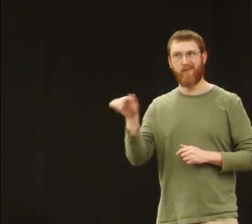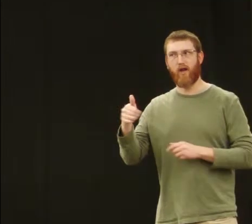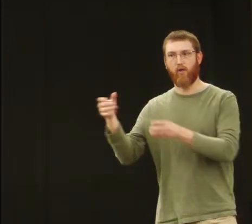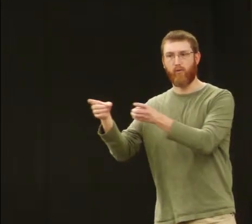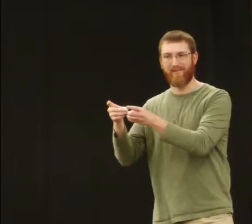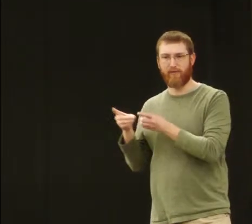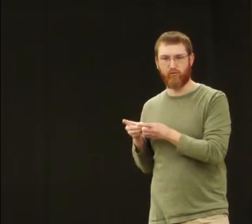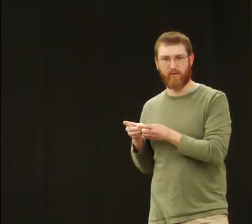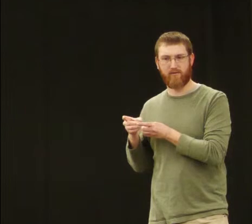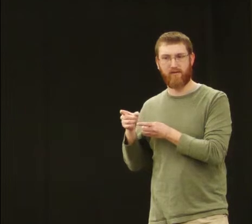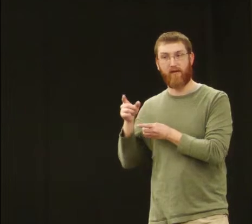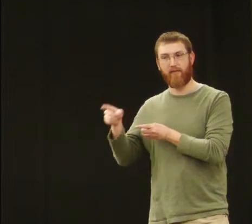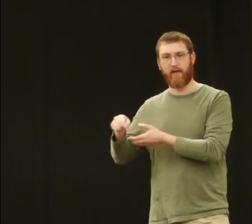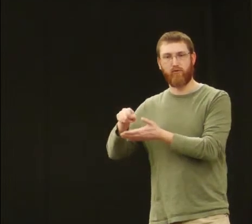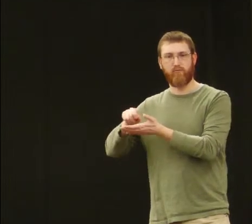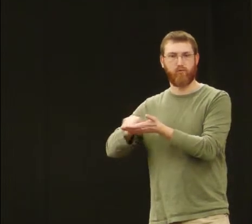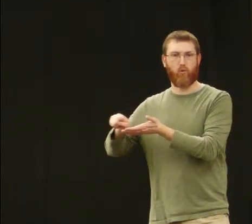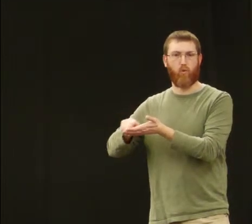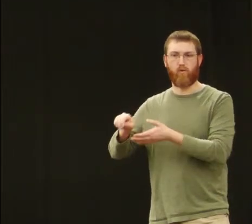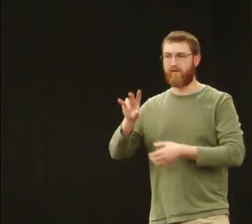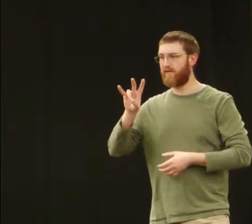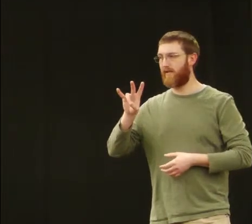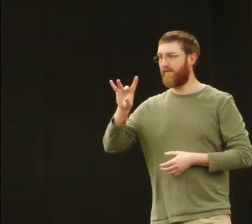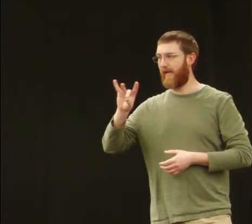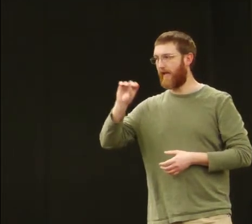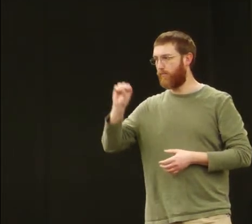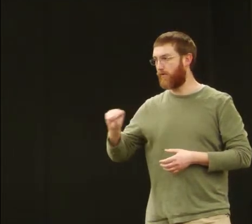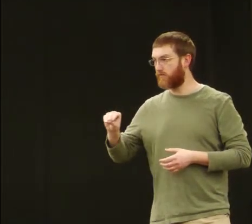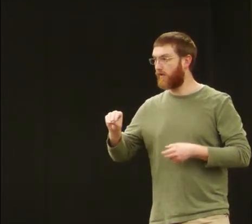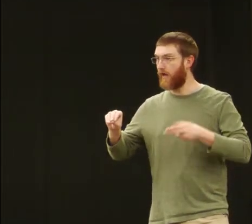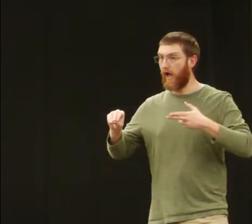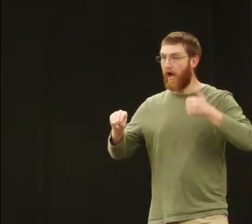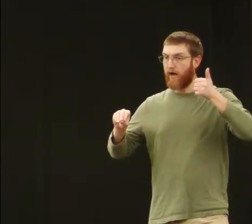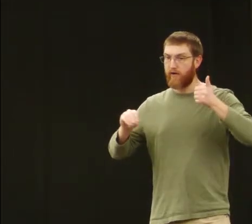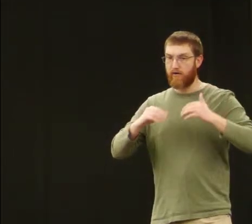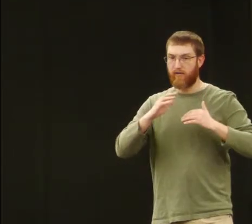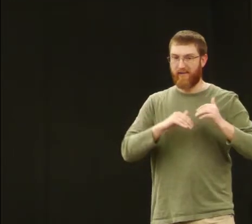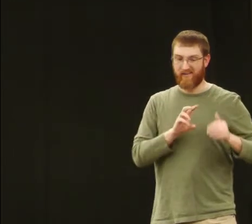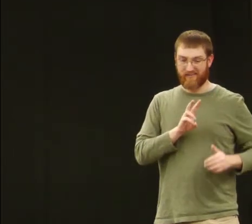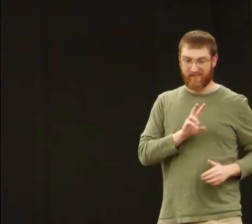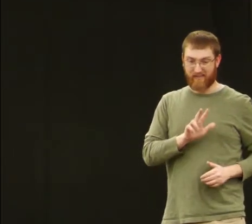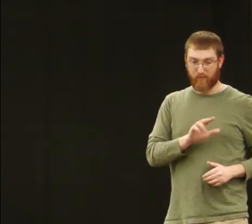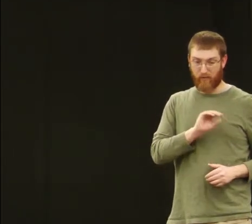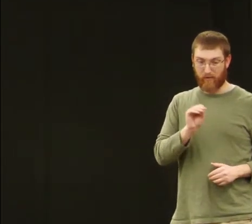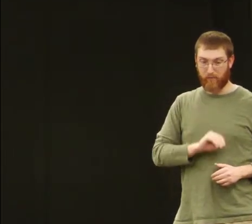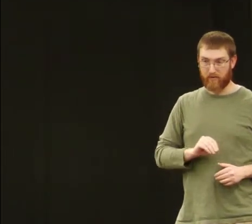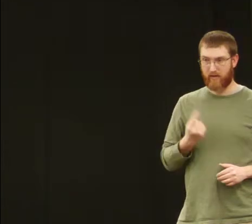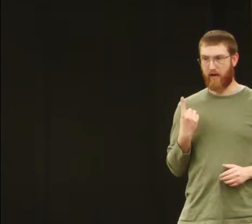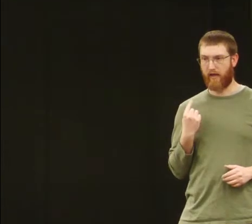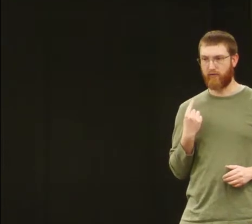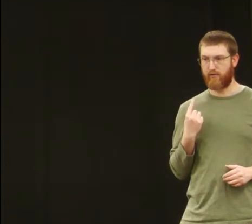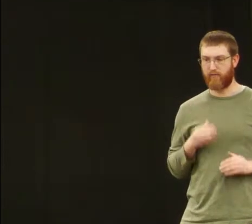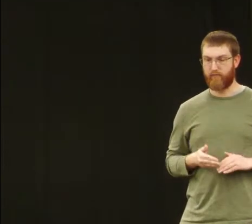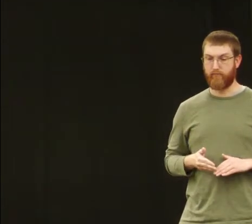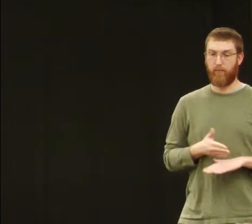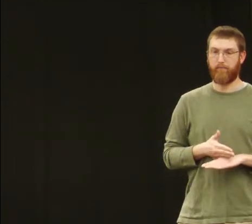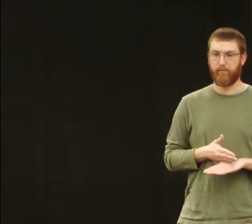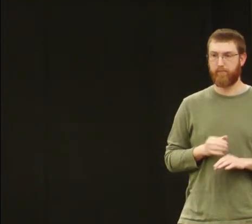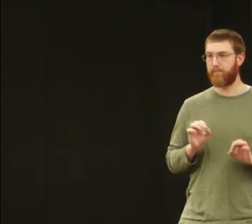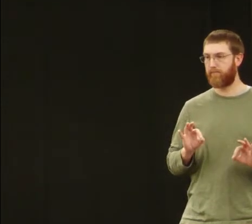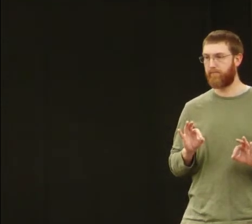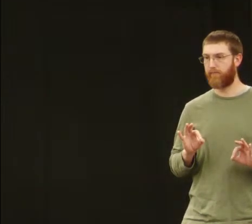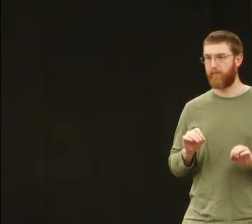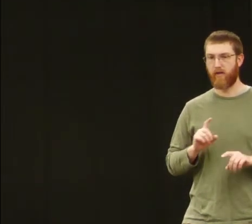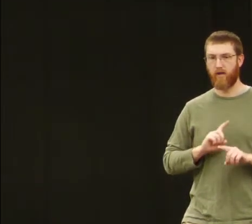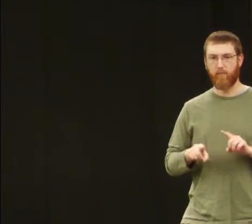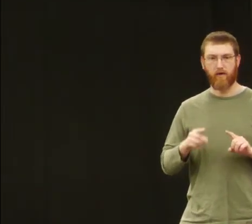they scored 78%, which is higher than the 63% that they did last year. But that doesn't